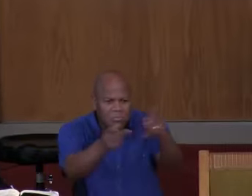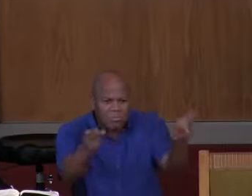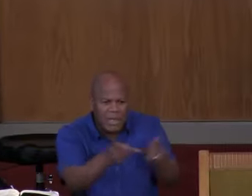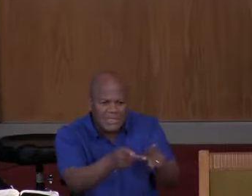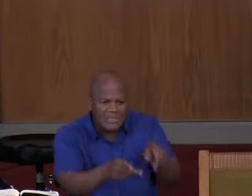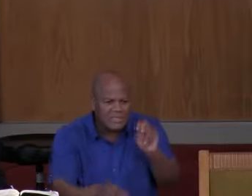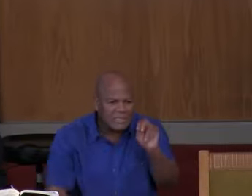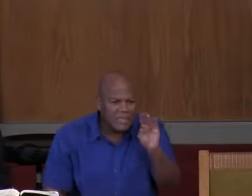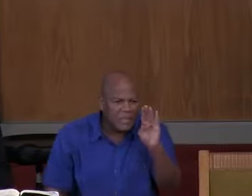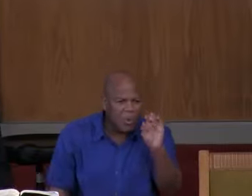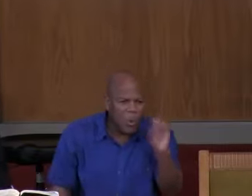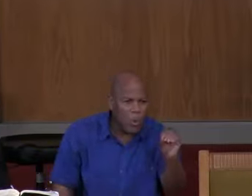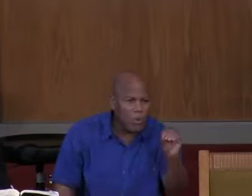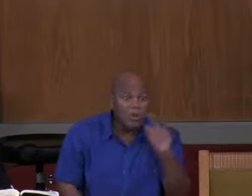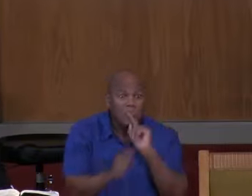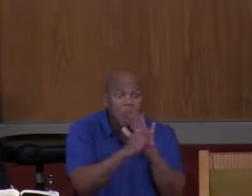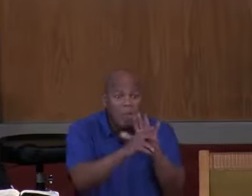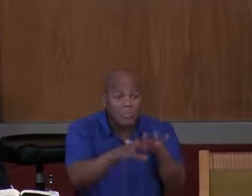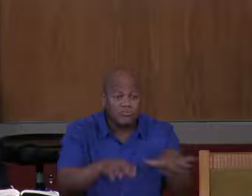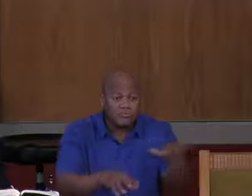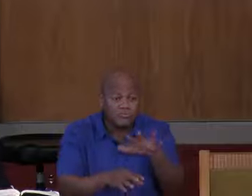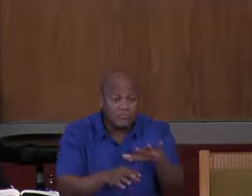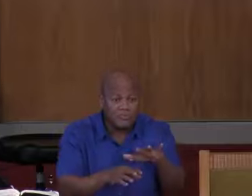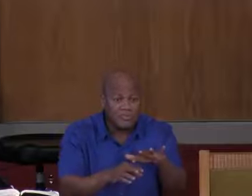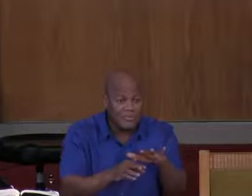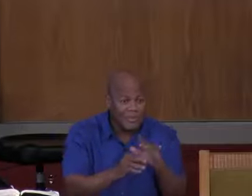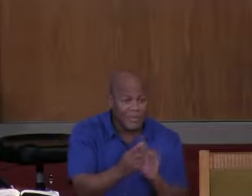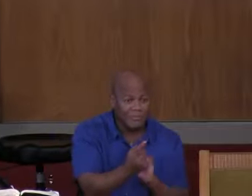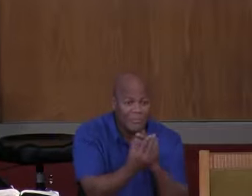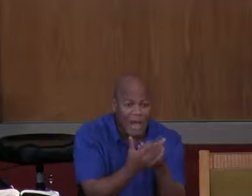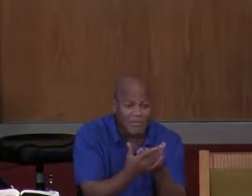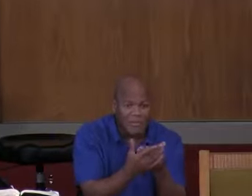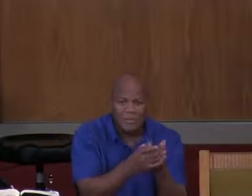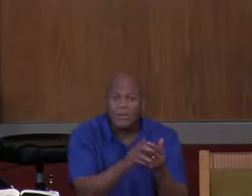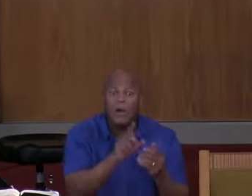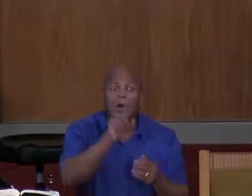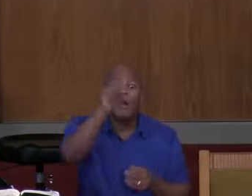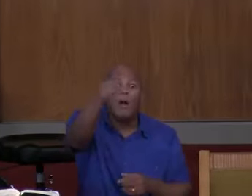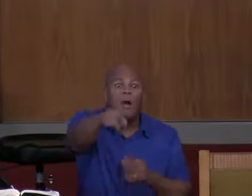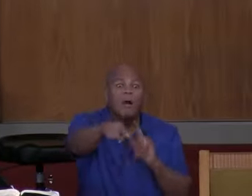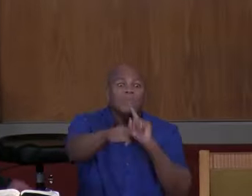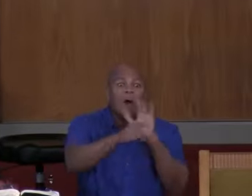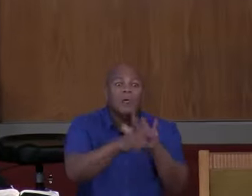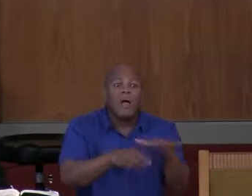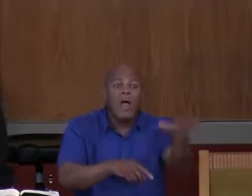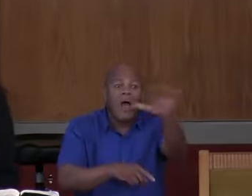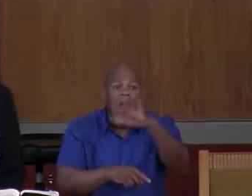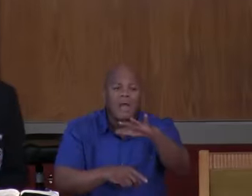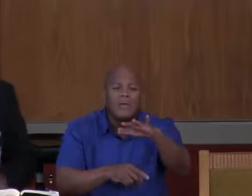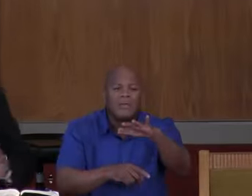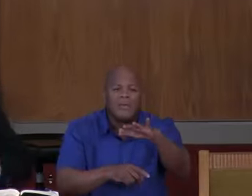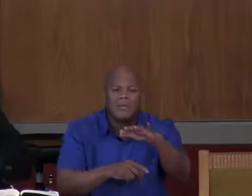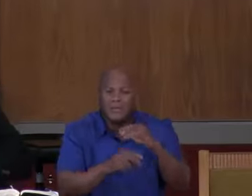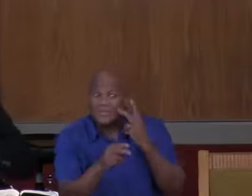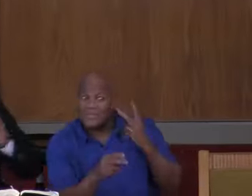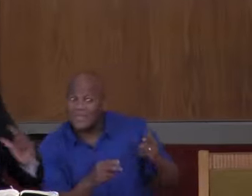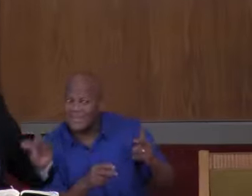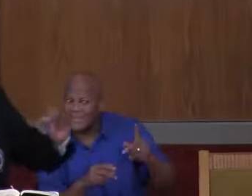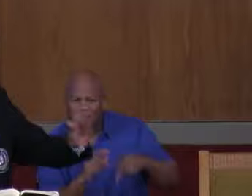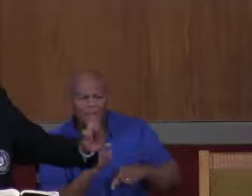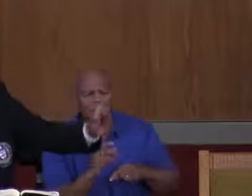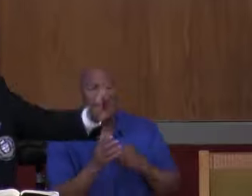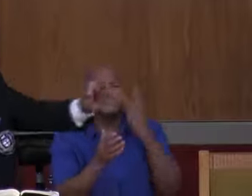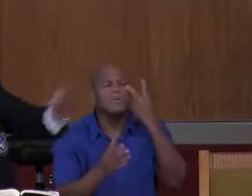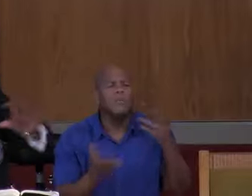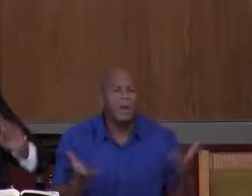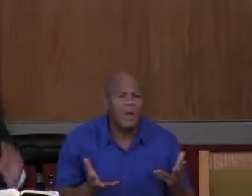but you can see it from where you are. What do you say when you see what you see? Some people can only